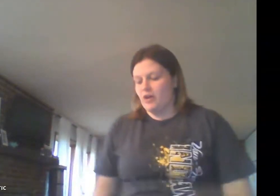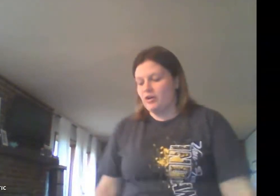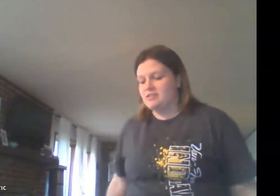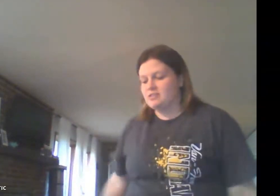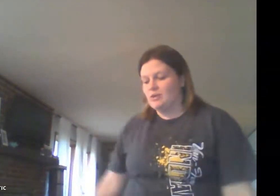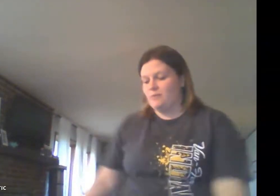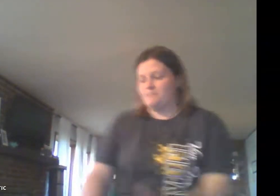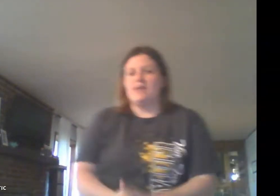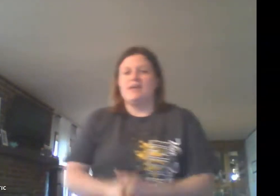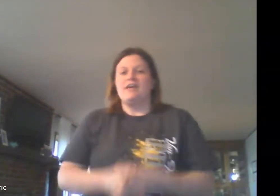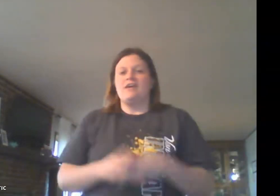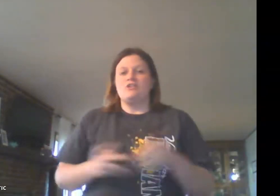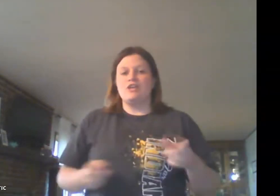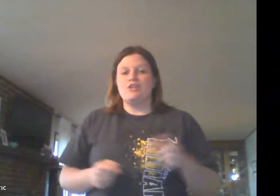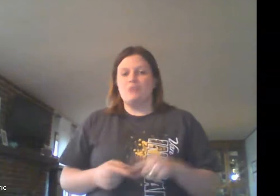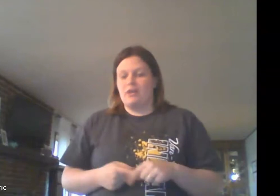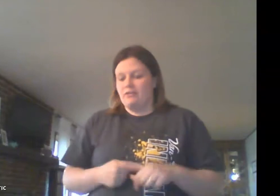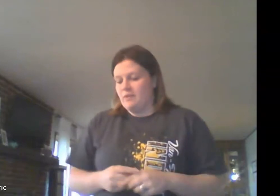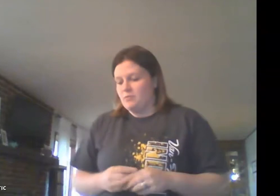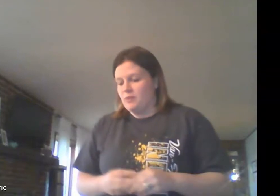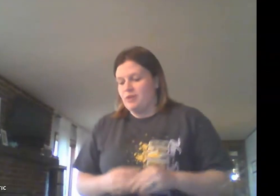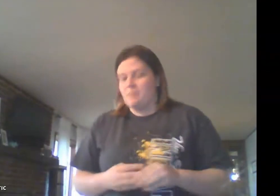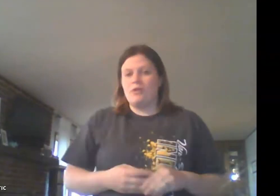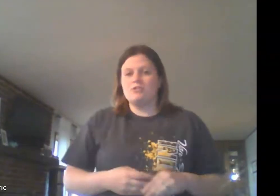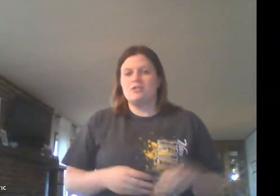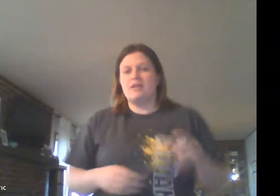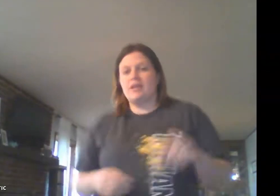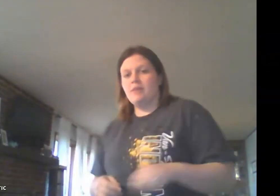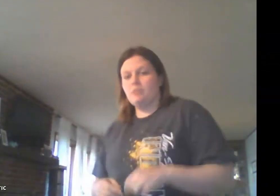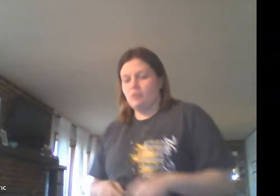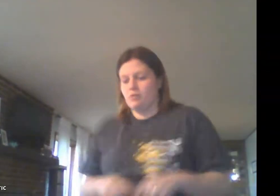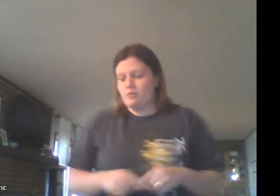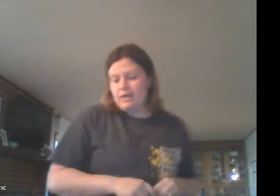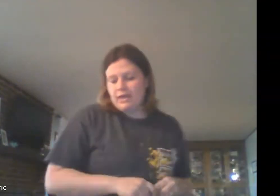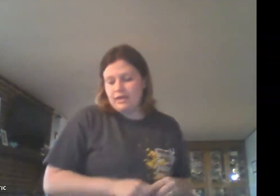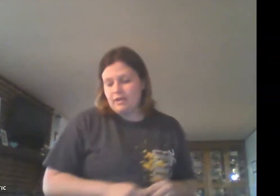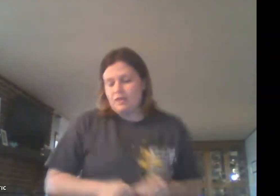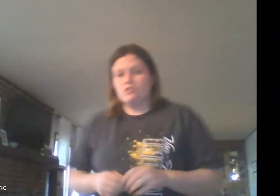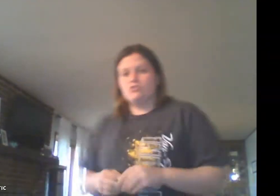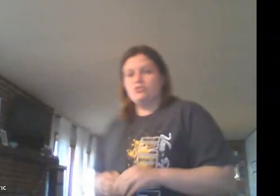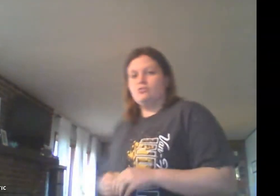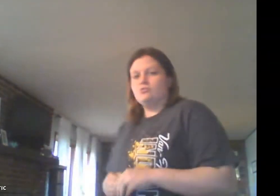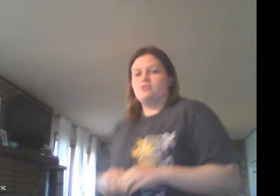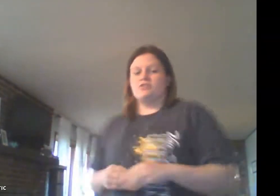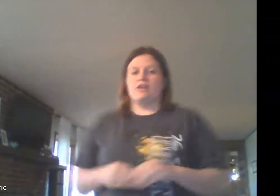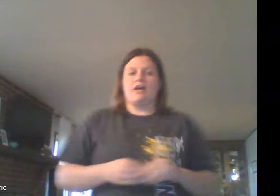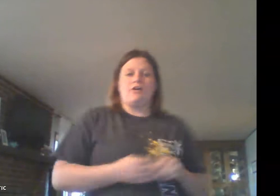right, so January, February, March, April, May, June, July,